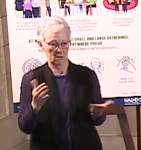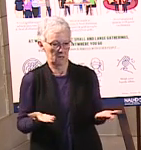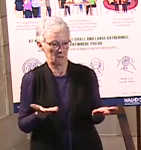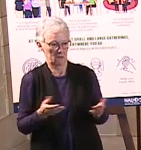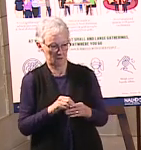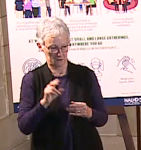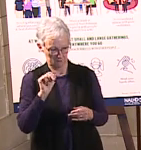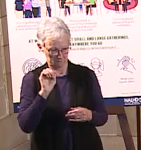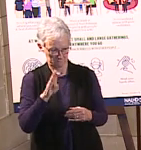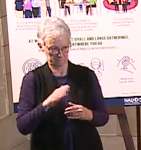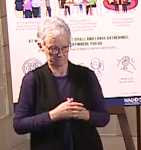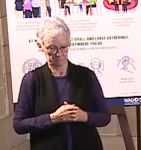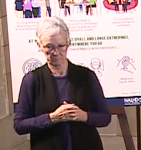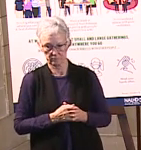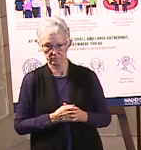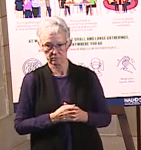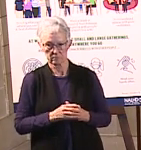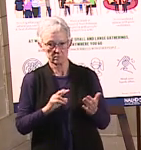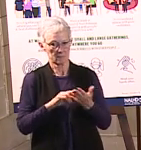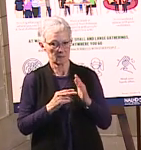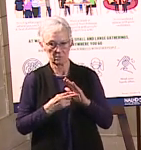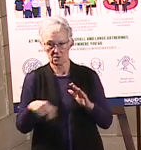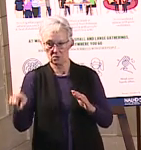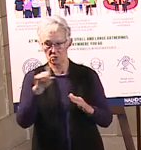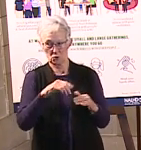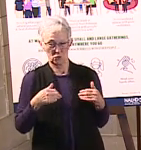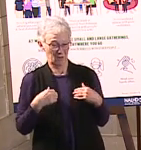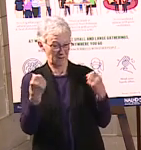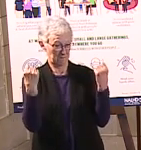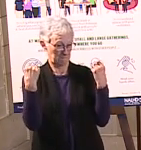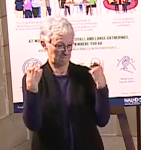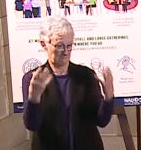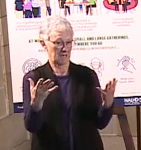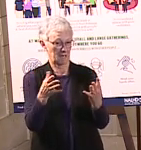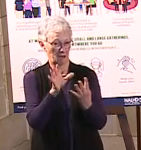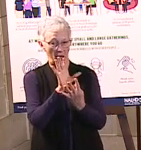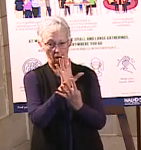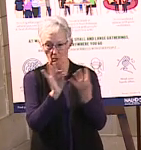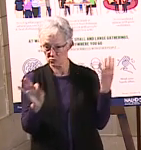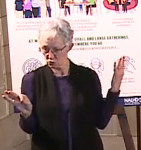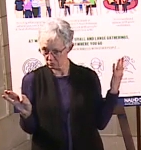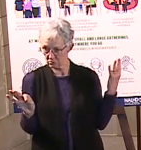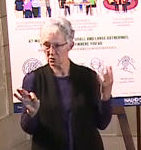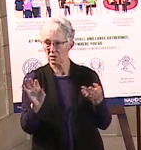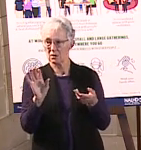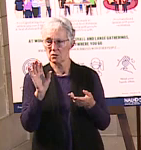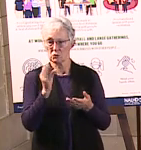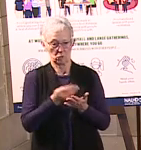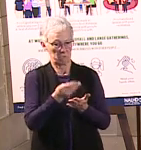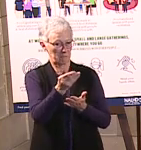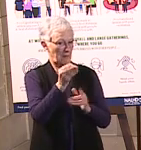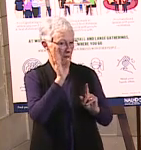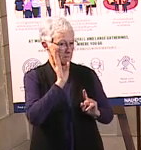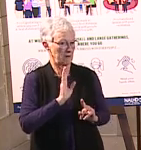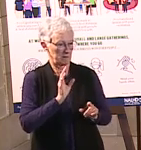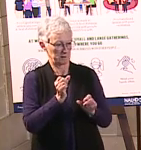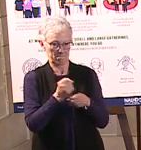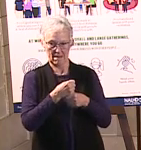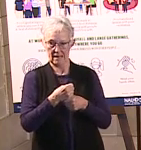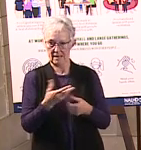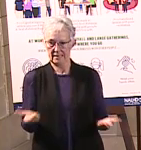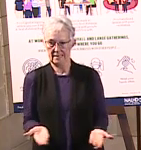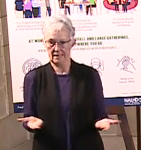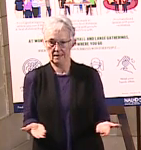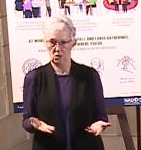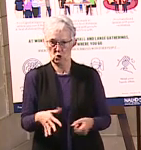as a result of that, you have many options to buy a product we all enjoy that's made very, very close to home. And we appreciate the business during this